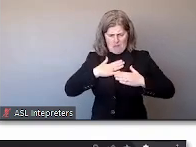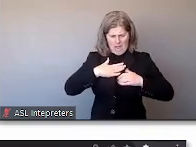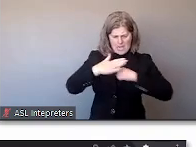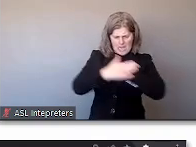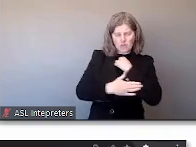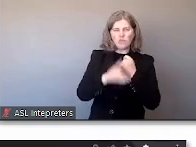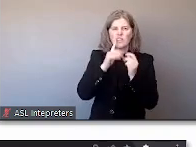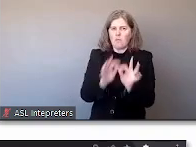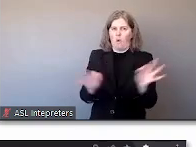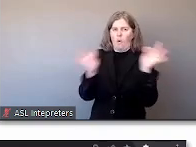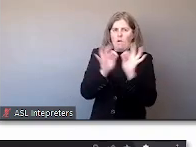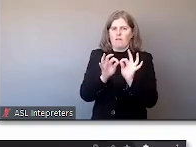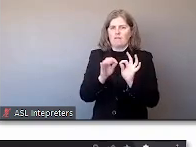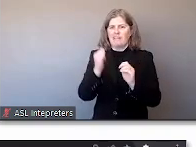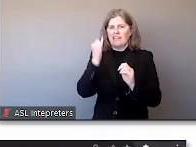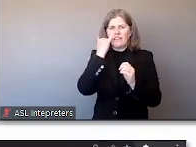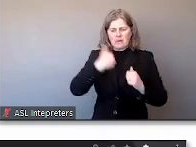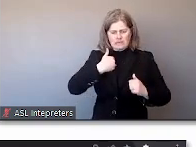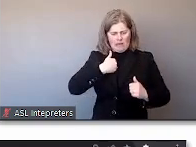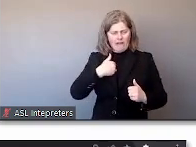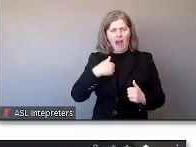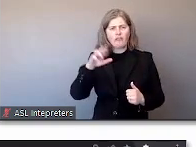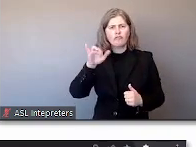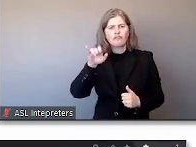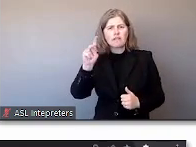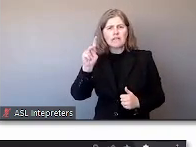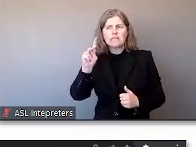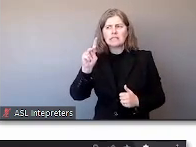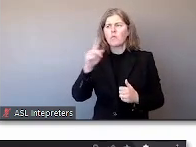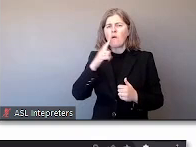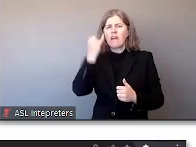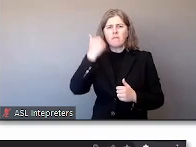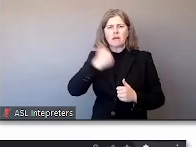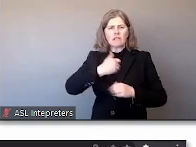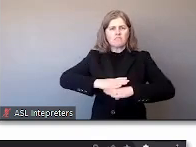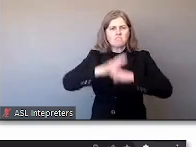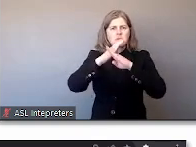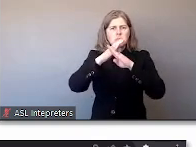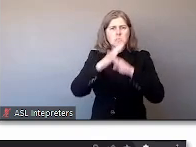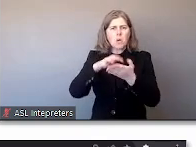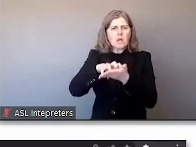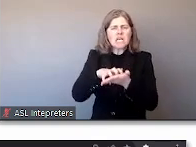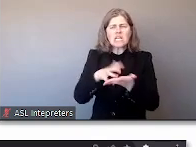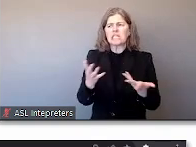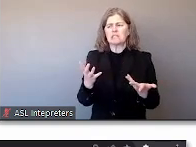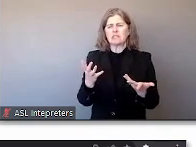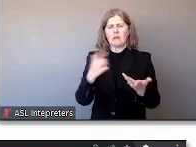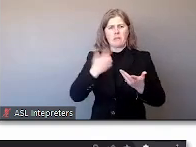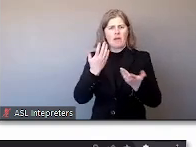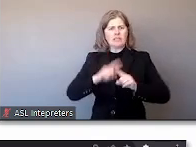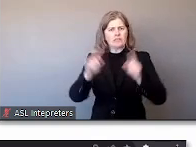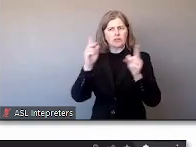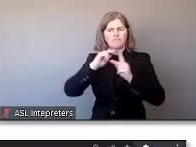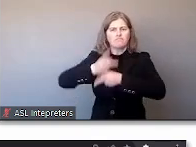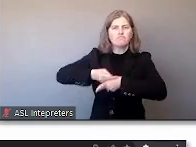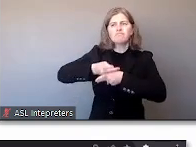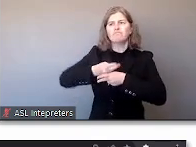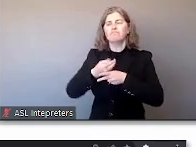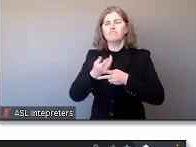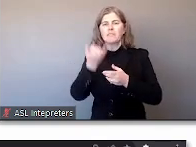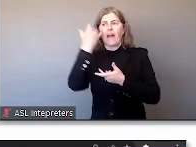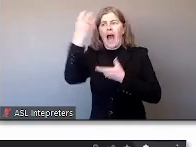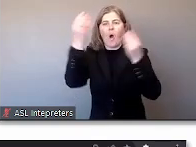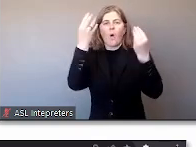particularly important if you have risk factors or immunosuppressed. You want to take different precautions when you go out, and the CDC